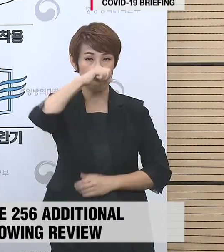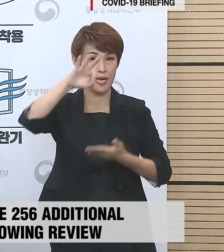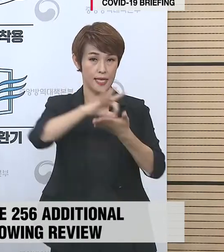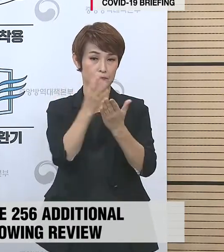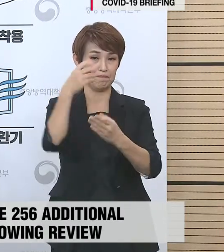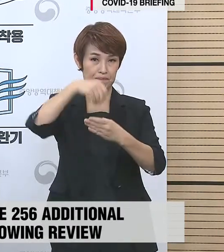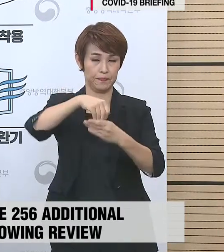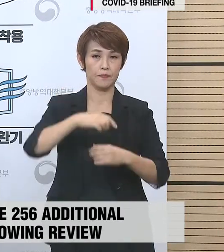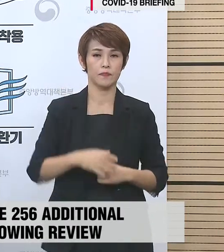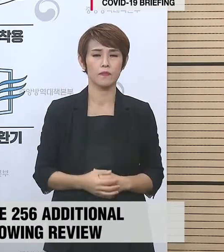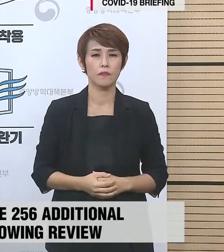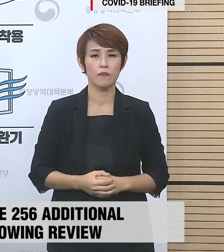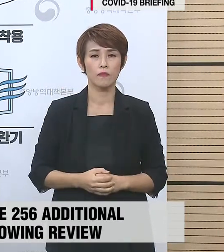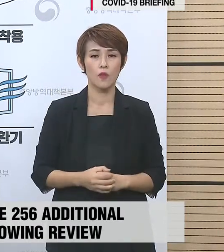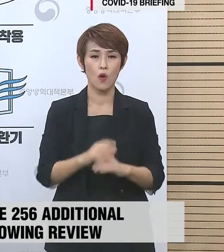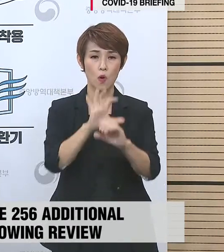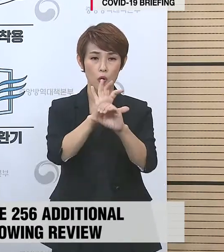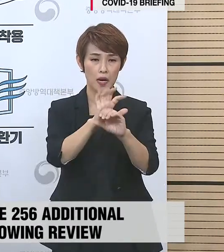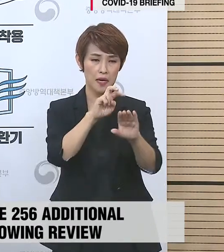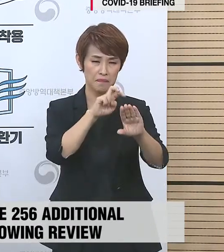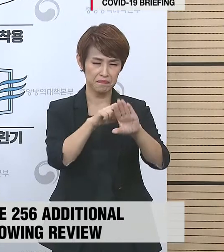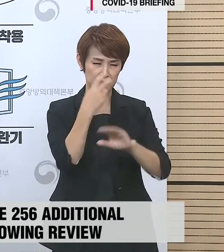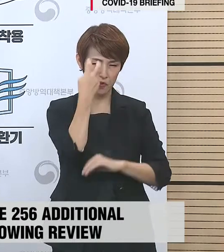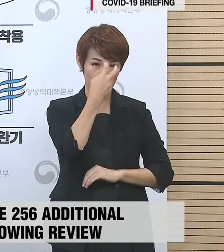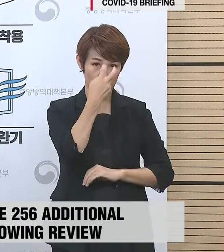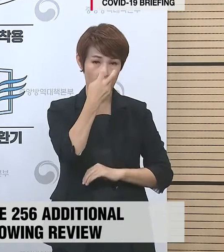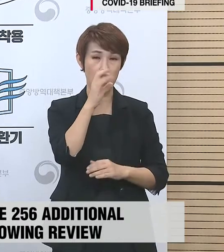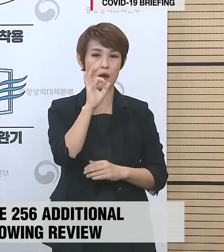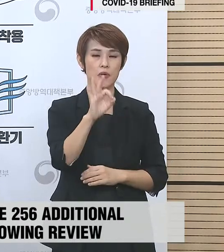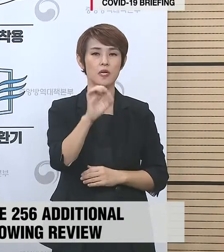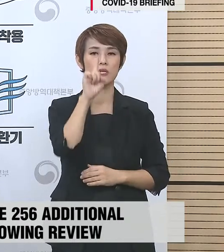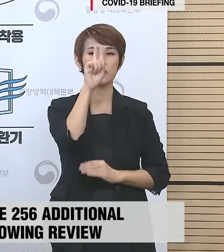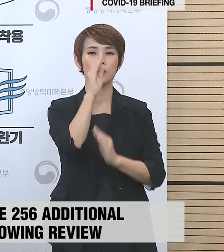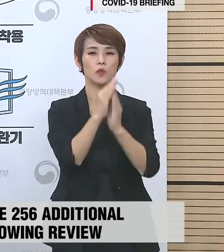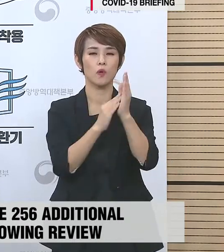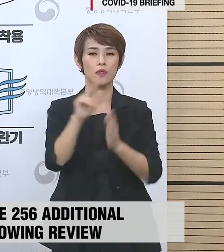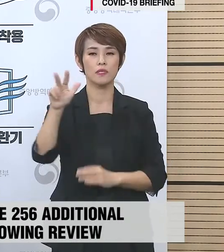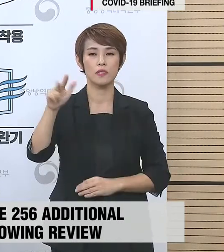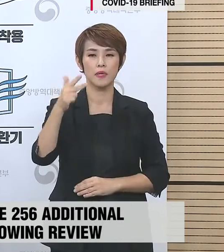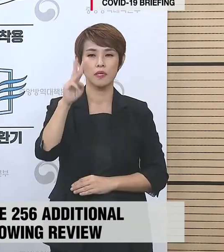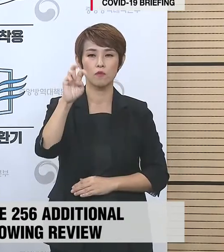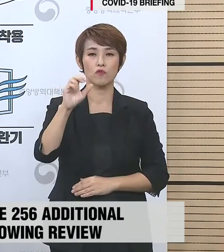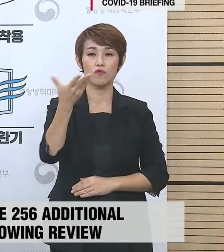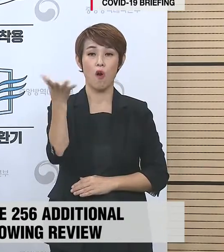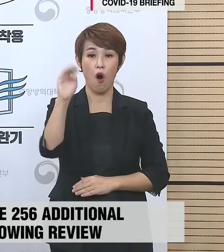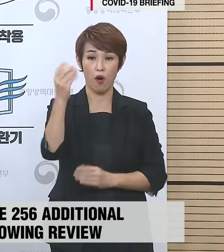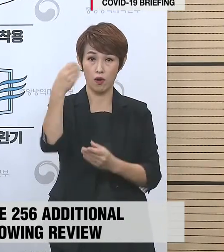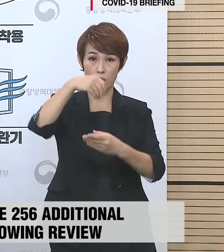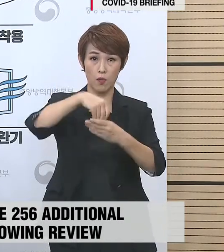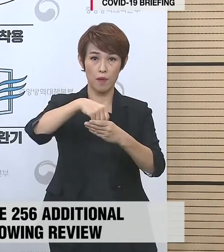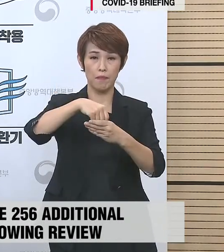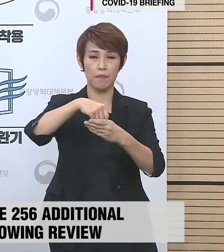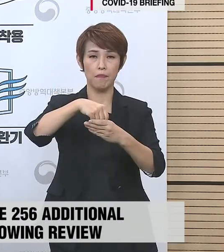that there has been allocated of 1.5 trillion Korean won for the COVID-19